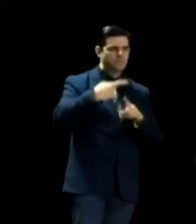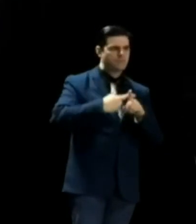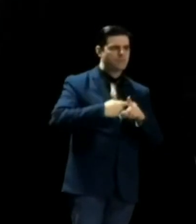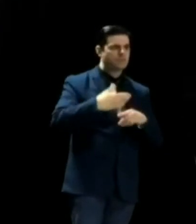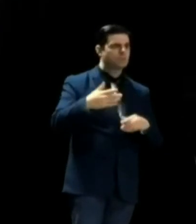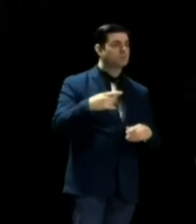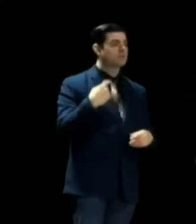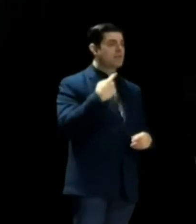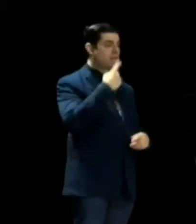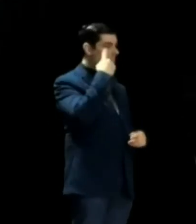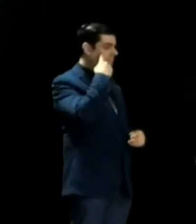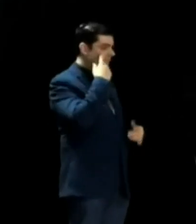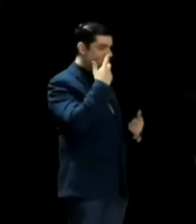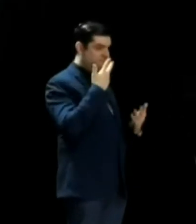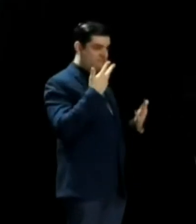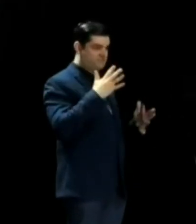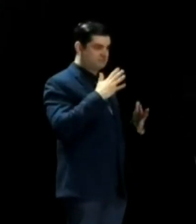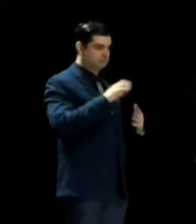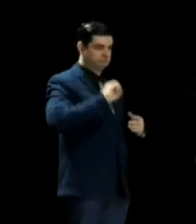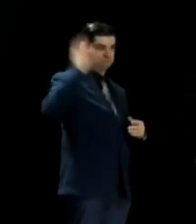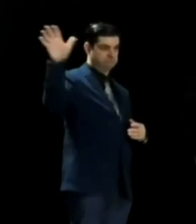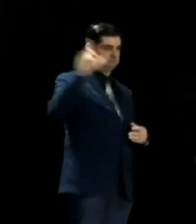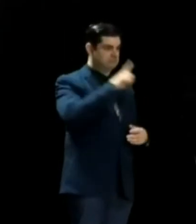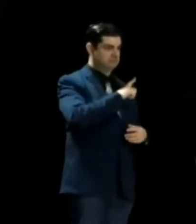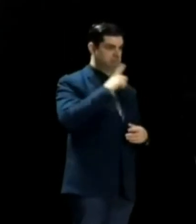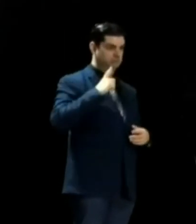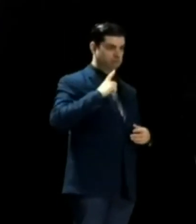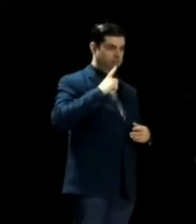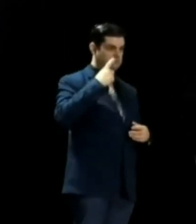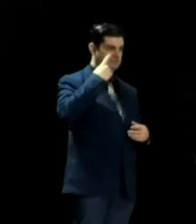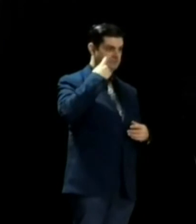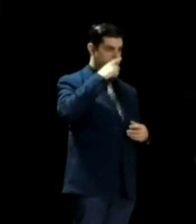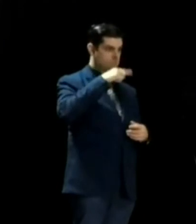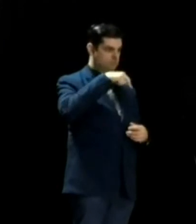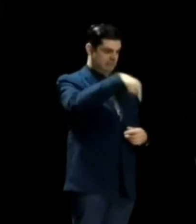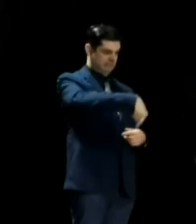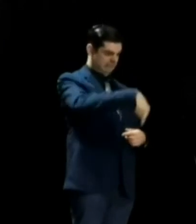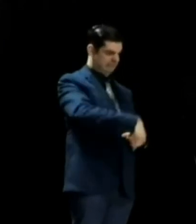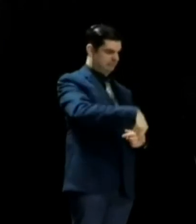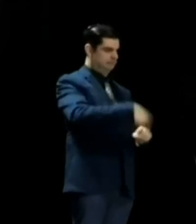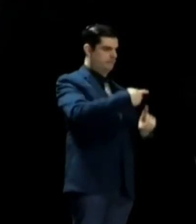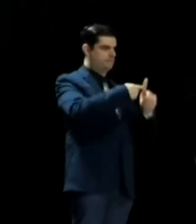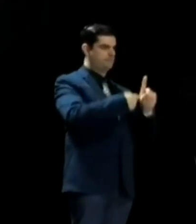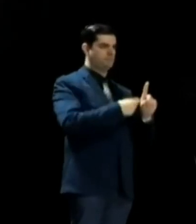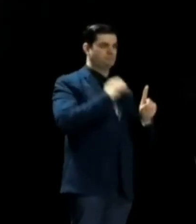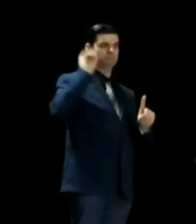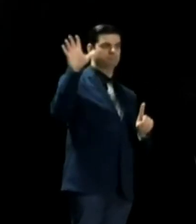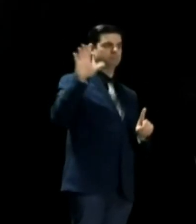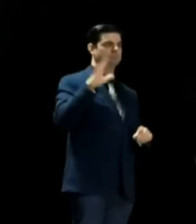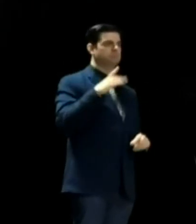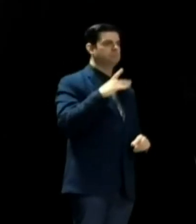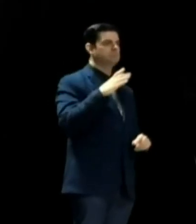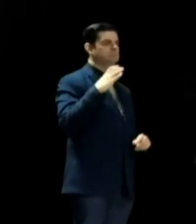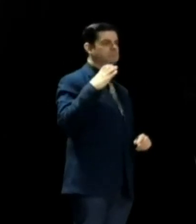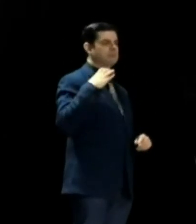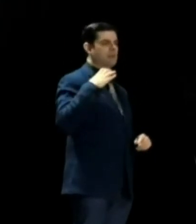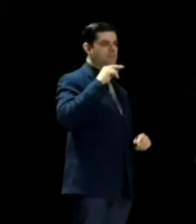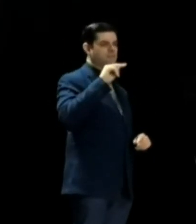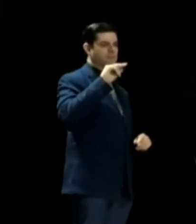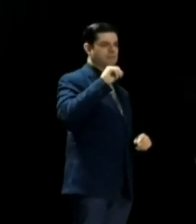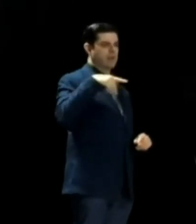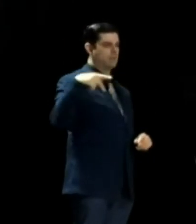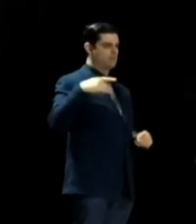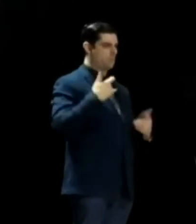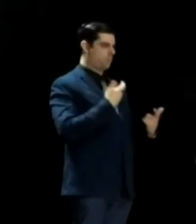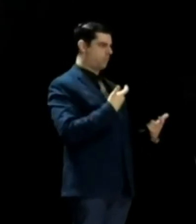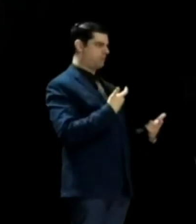get that over to the legislature for their consideration this month, and I know Chairman Knapp's probably watching this right now, and I know Chairman Knapp's